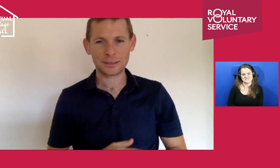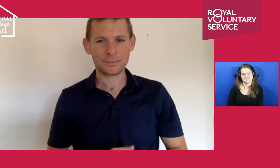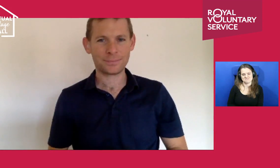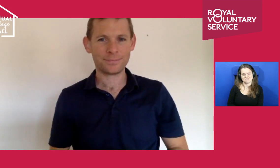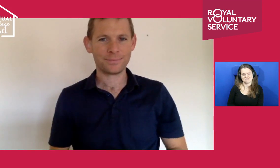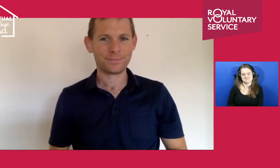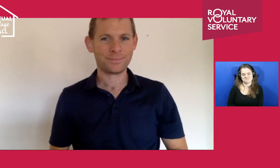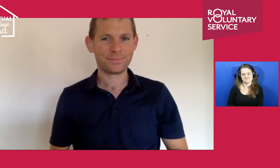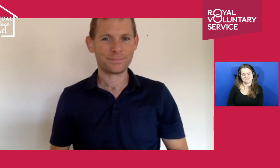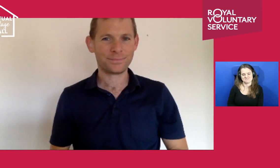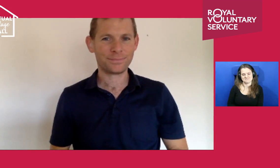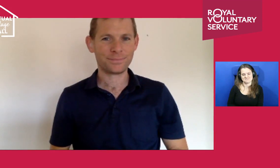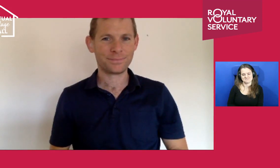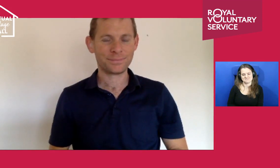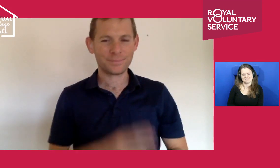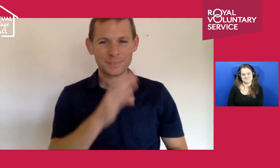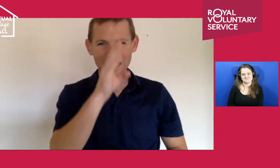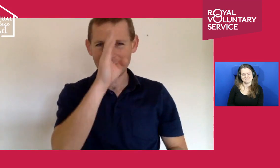Sad.